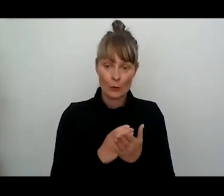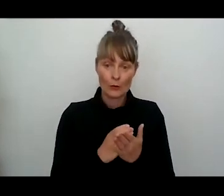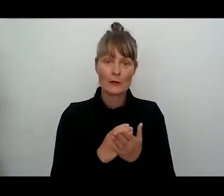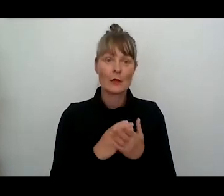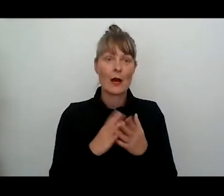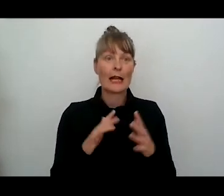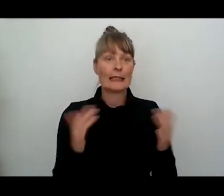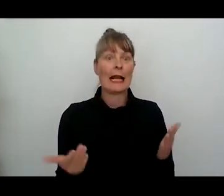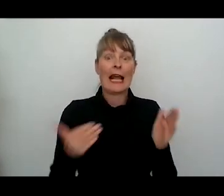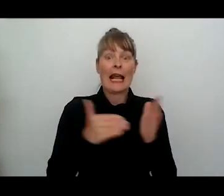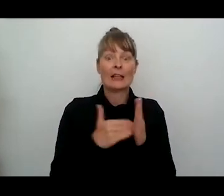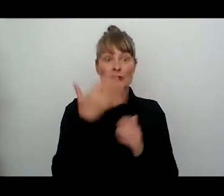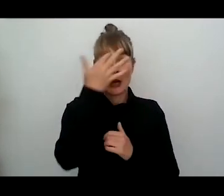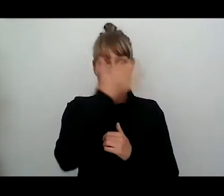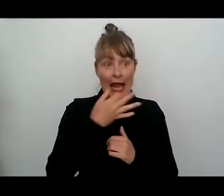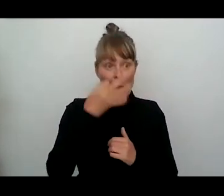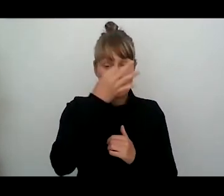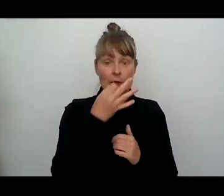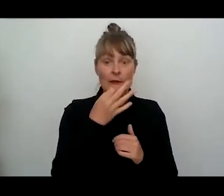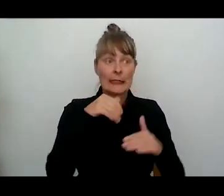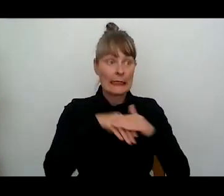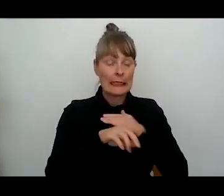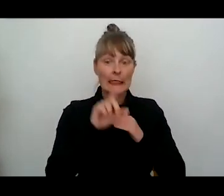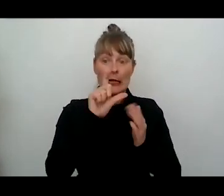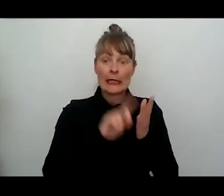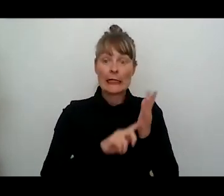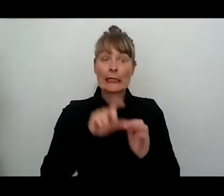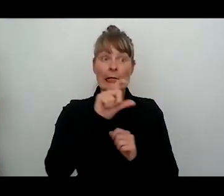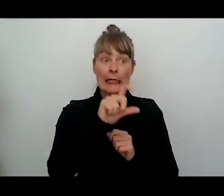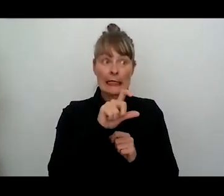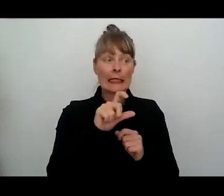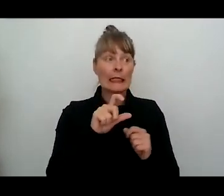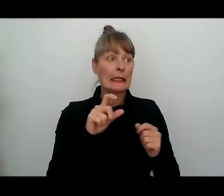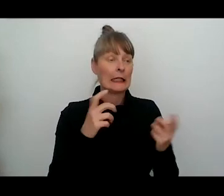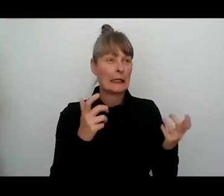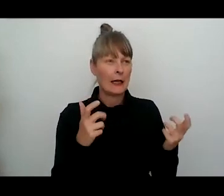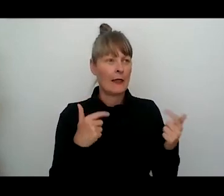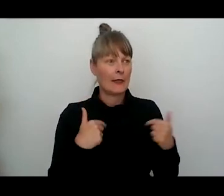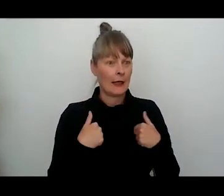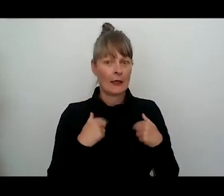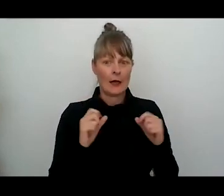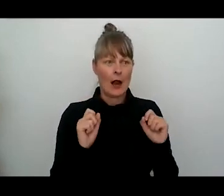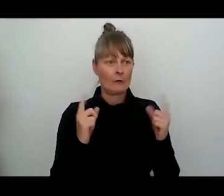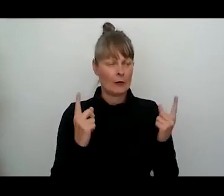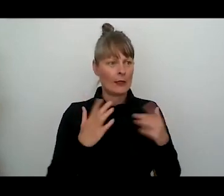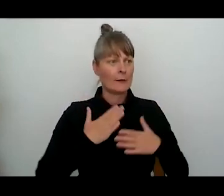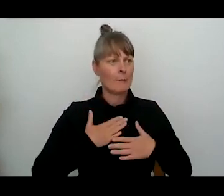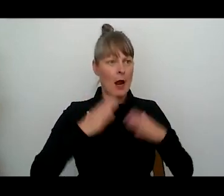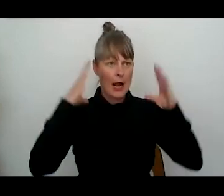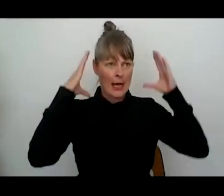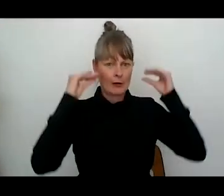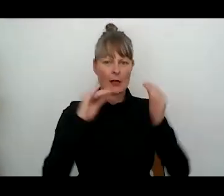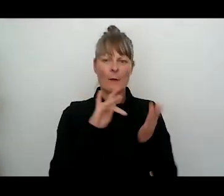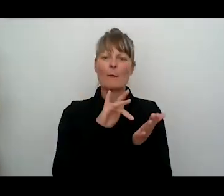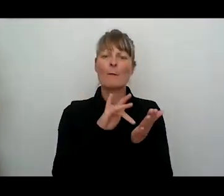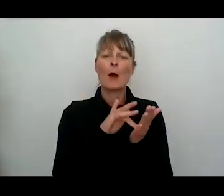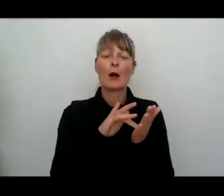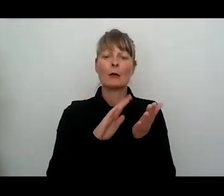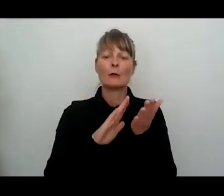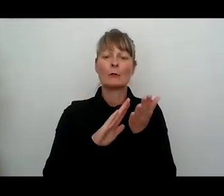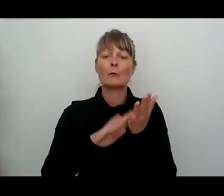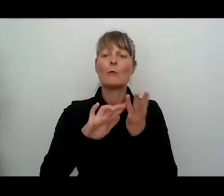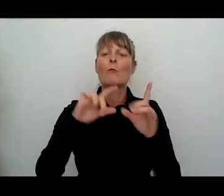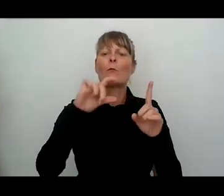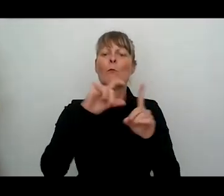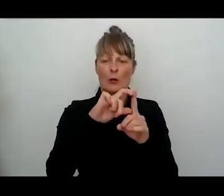try different things, that my hearing loss seems to fit. It's mild to moderate, which means sort of somewhere in the middle.